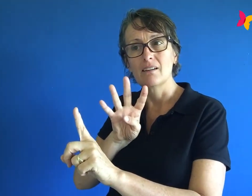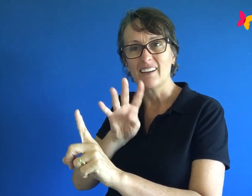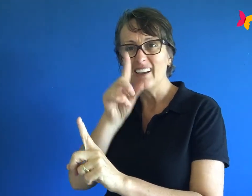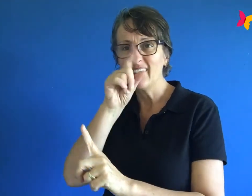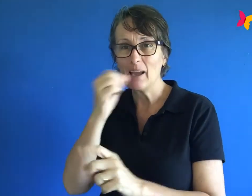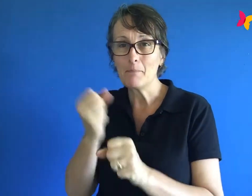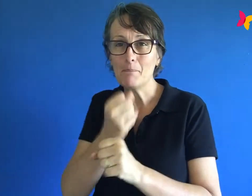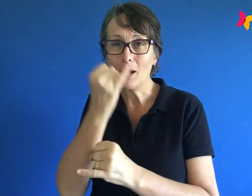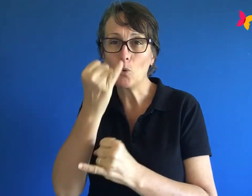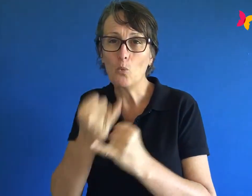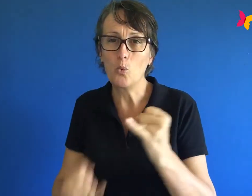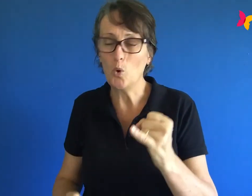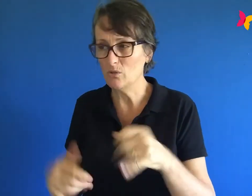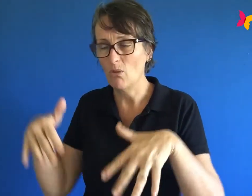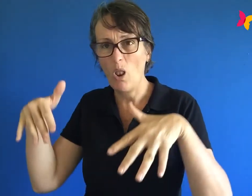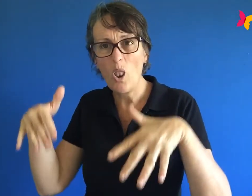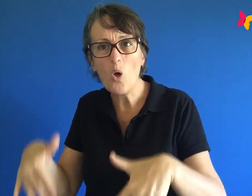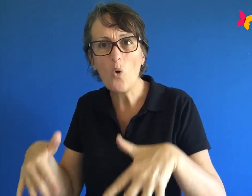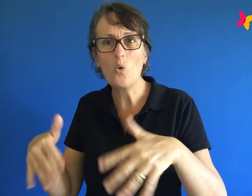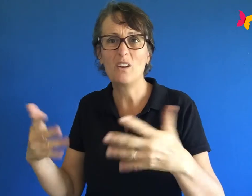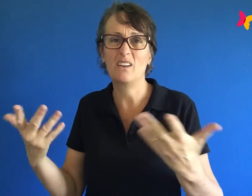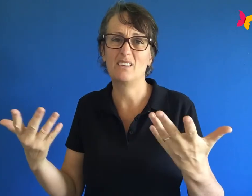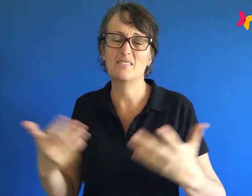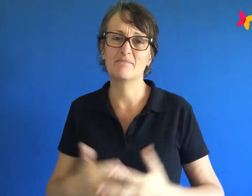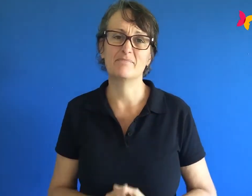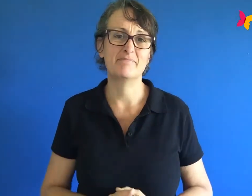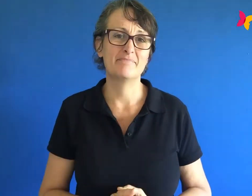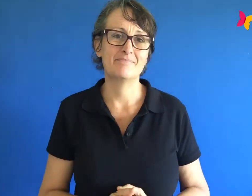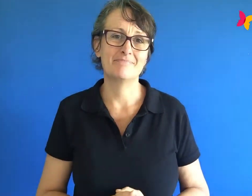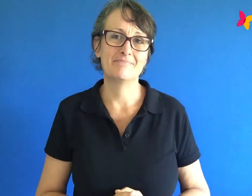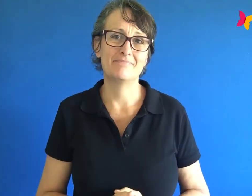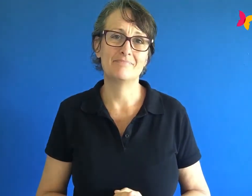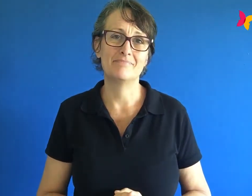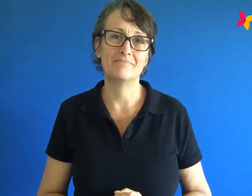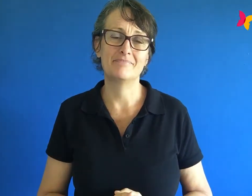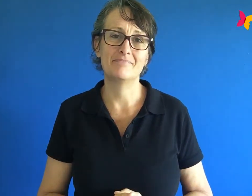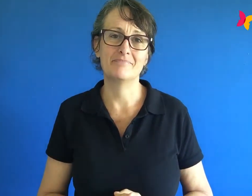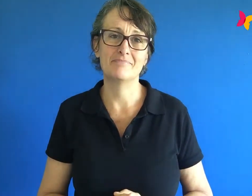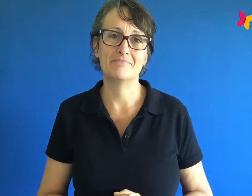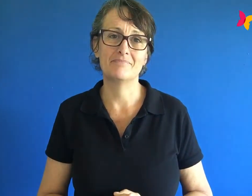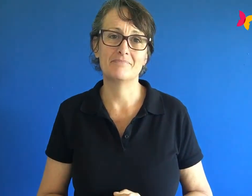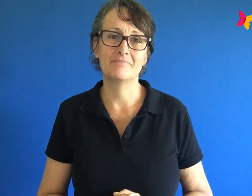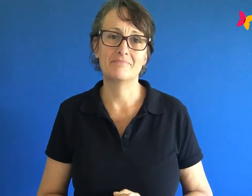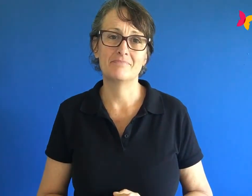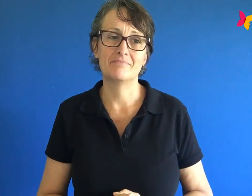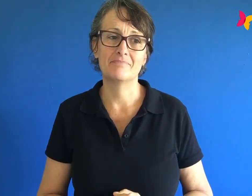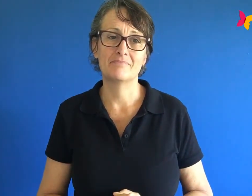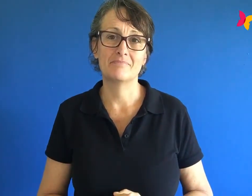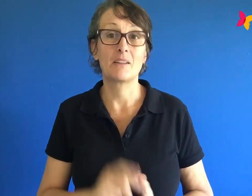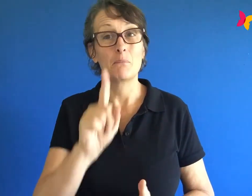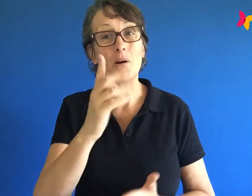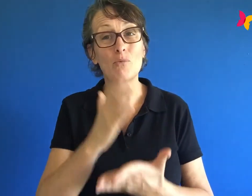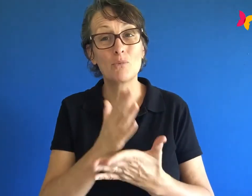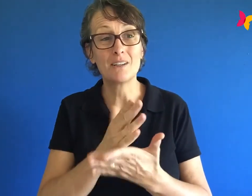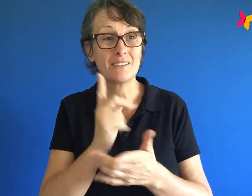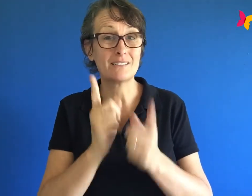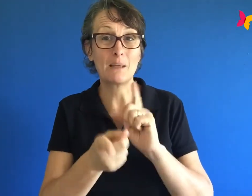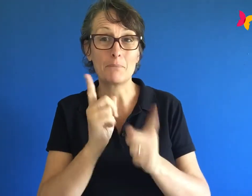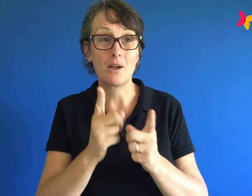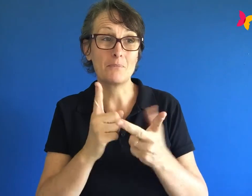sense of loneliness and isolation. So I'd rather people just blundering around saying dumb shit, to be